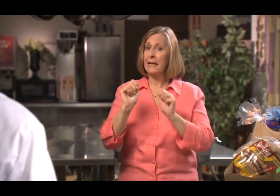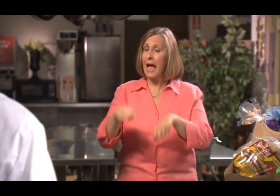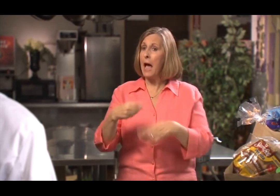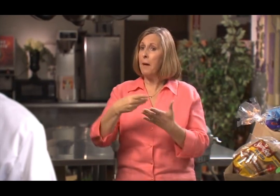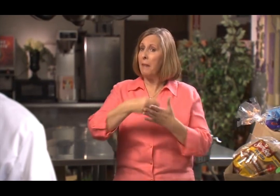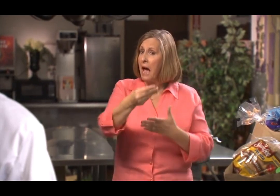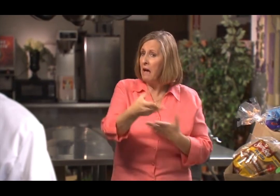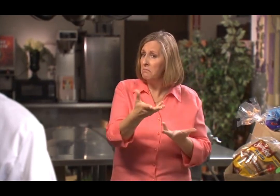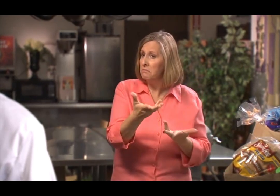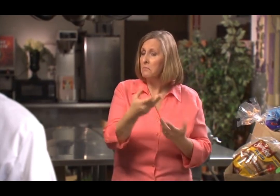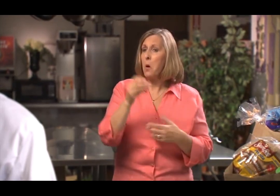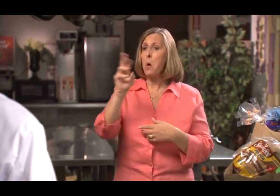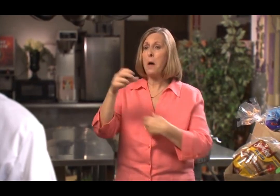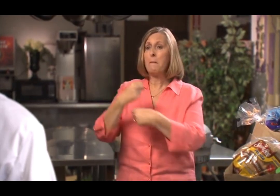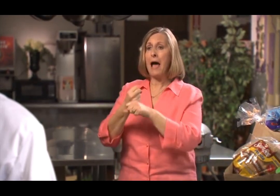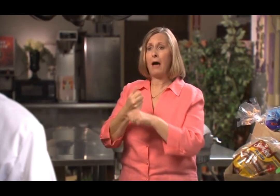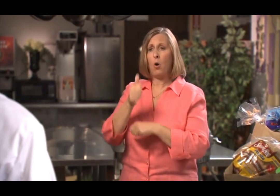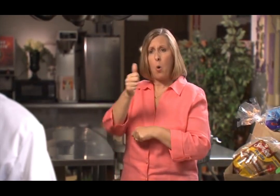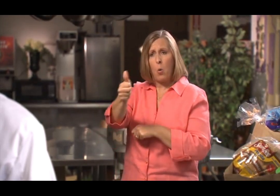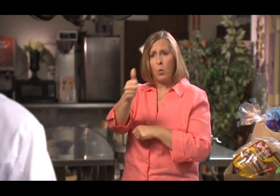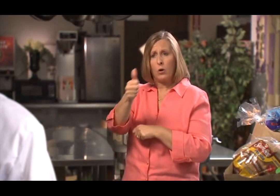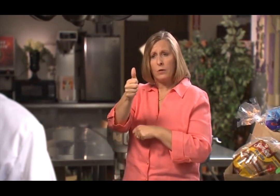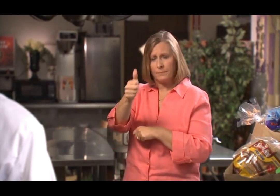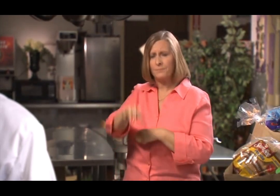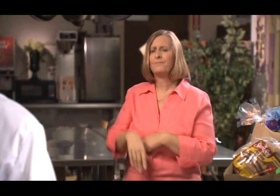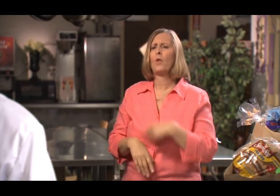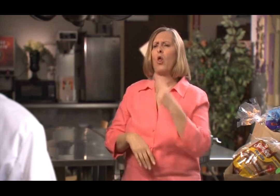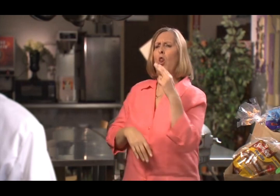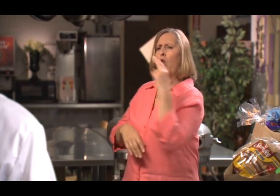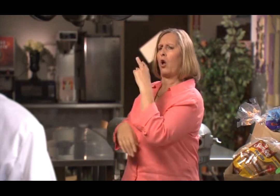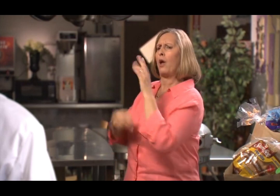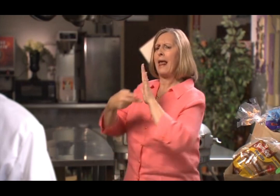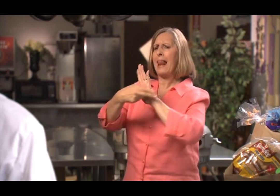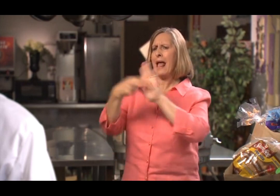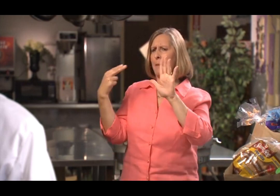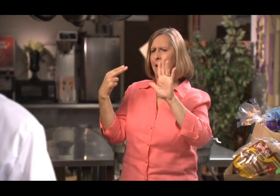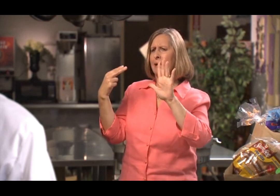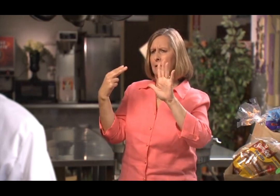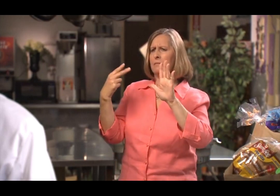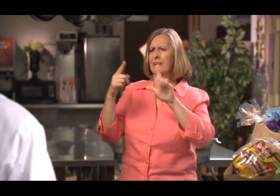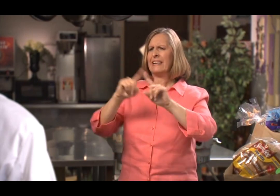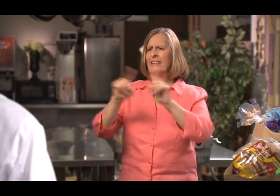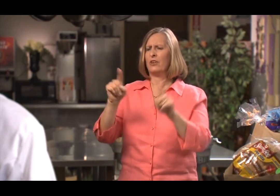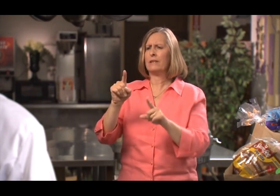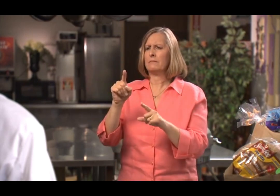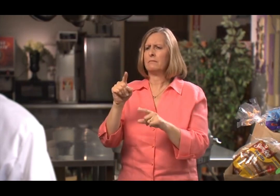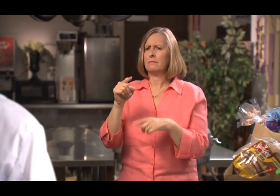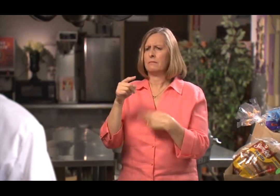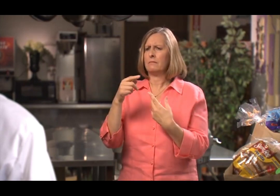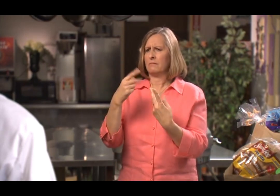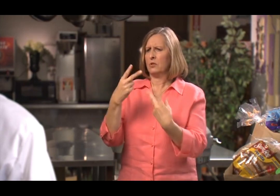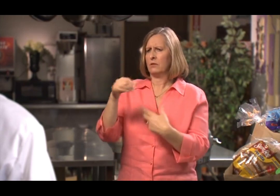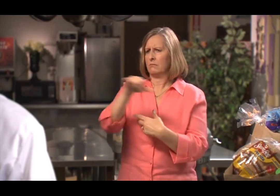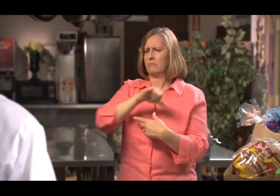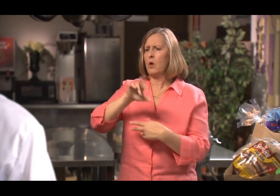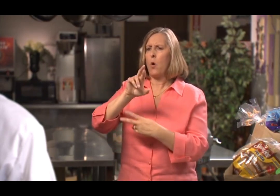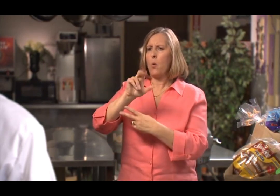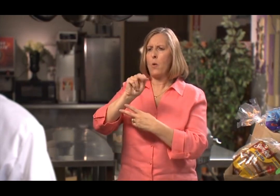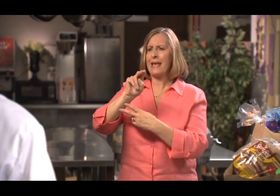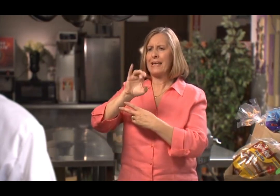You can buy it or make it yourself. Let's look at two different ranch dressings to see the differences. The